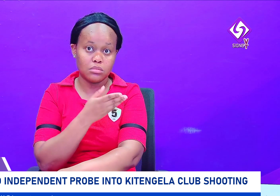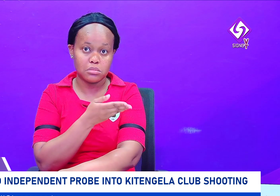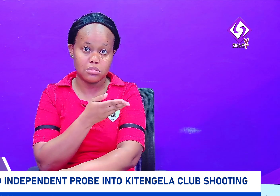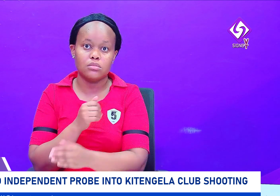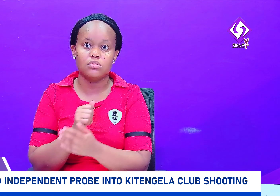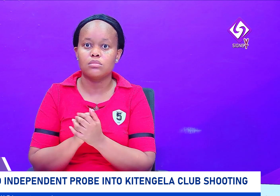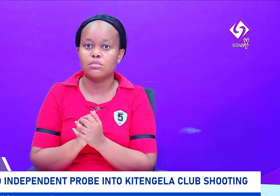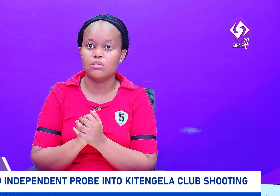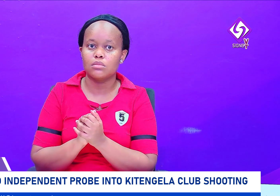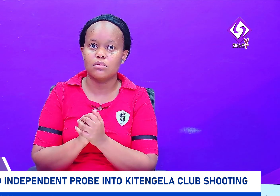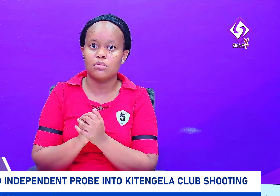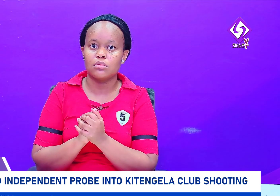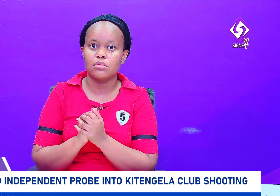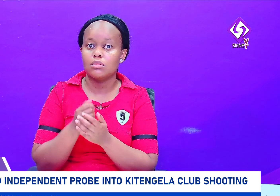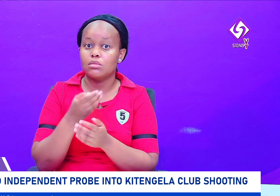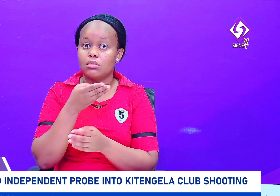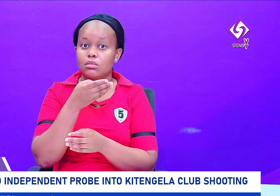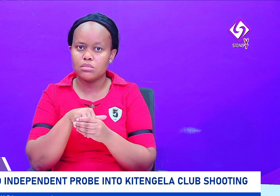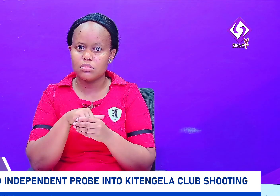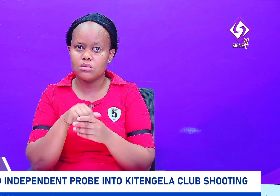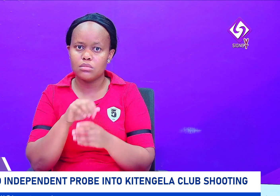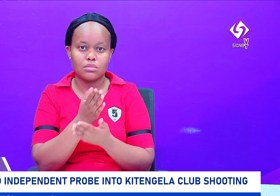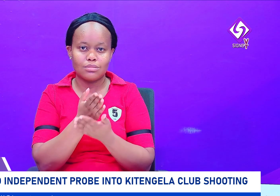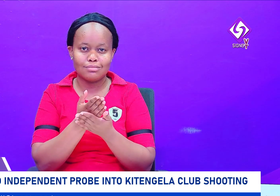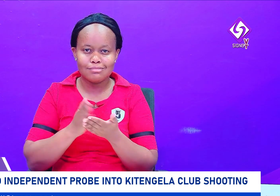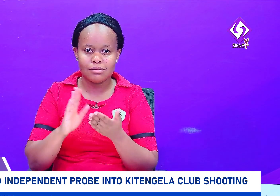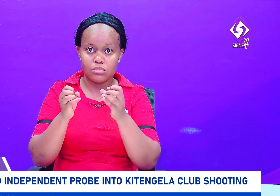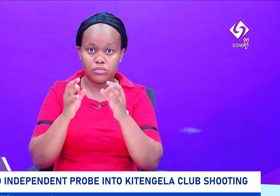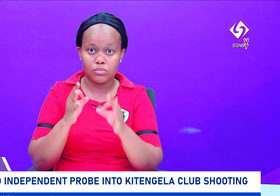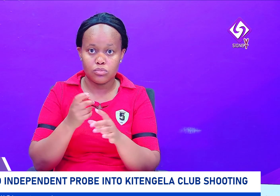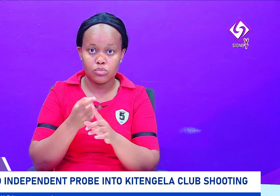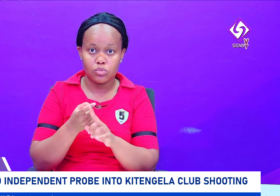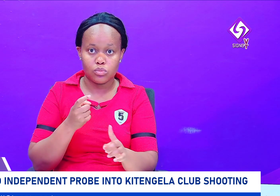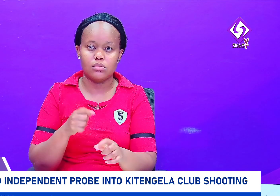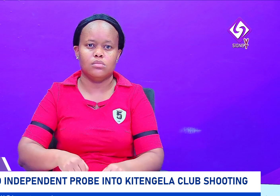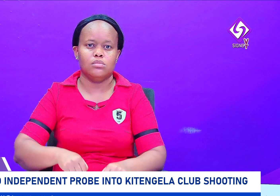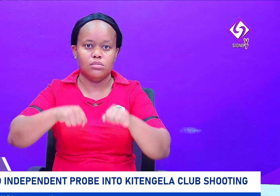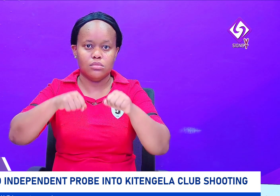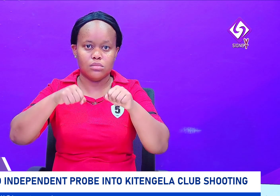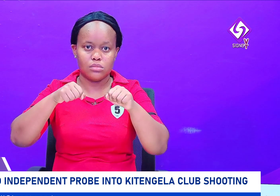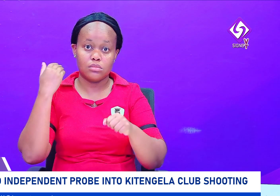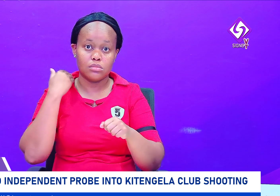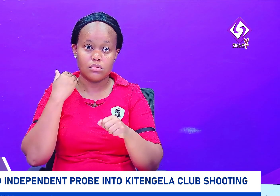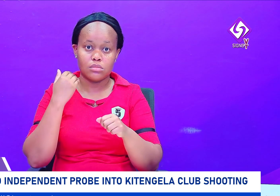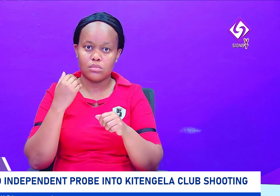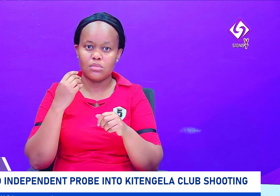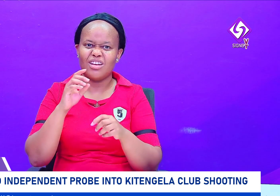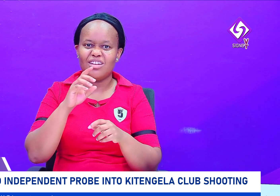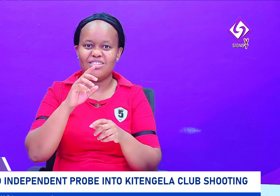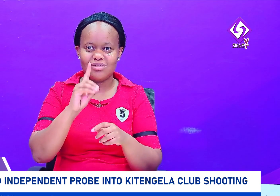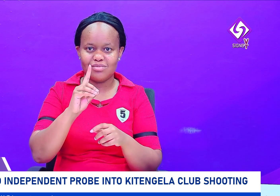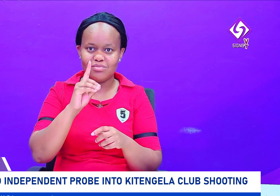while those implicated, including a senior officer from the Directorate of Criminal Investigation,